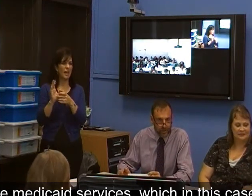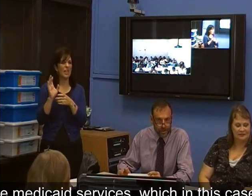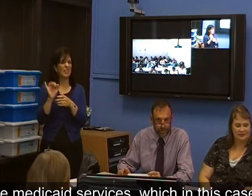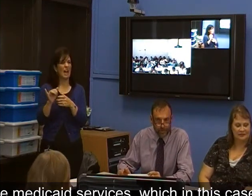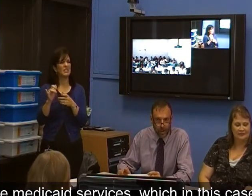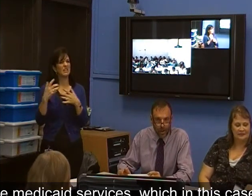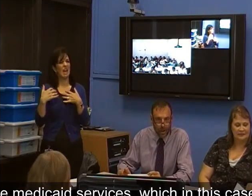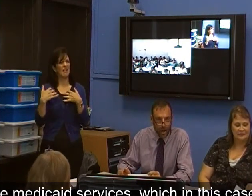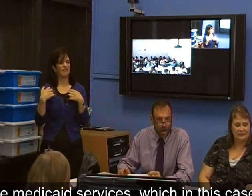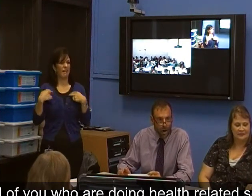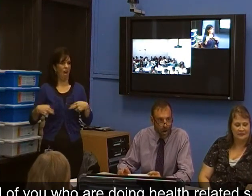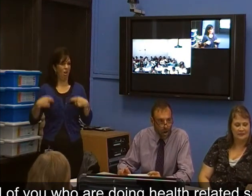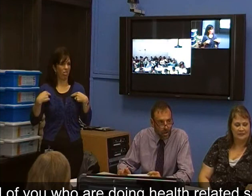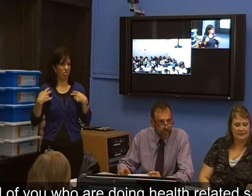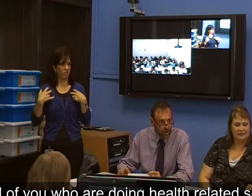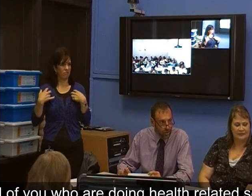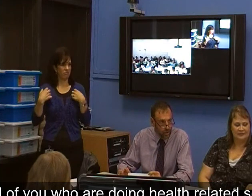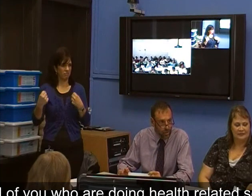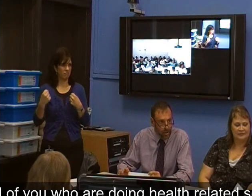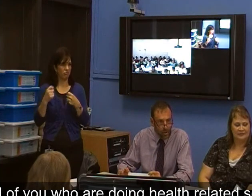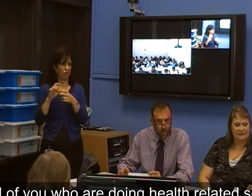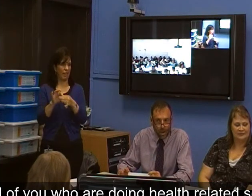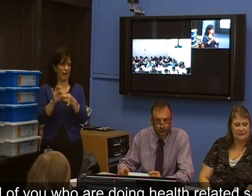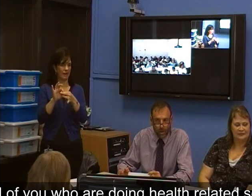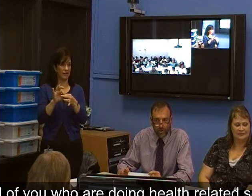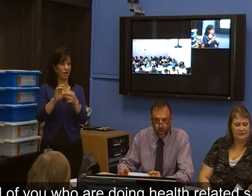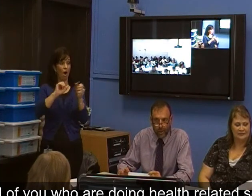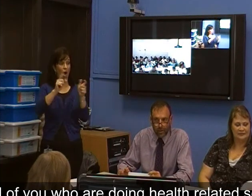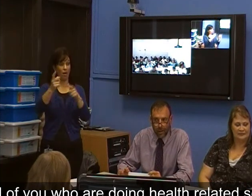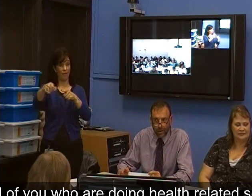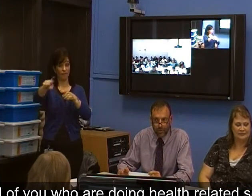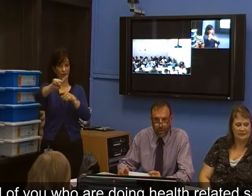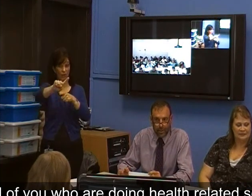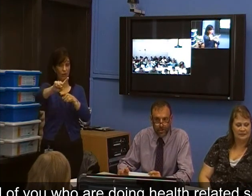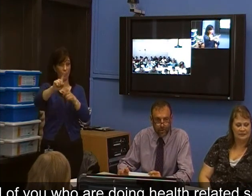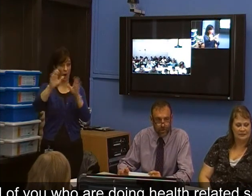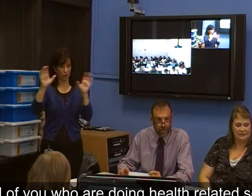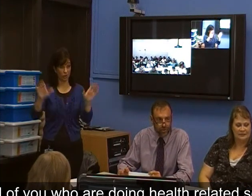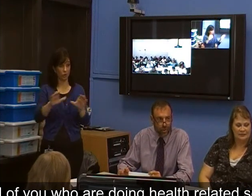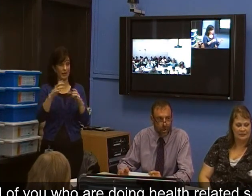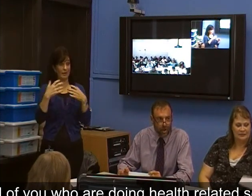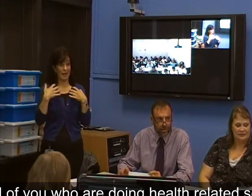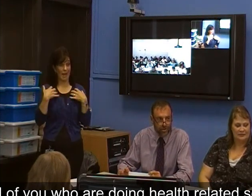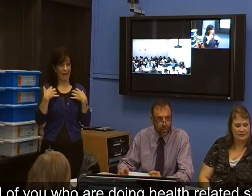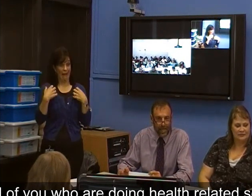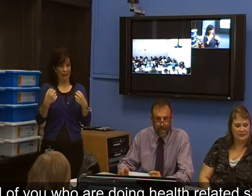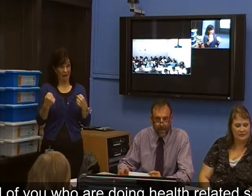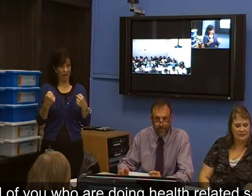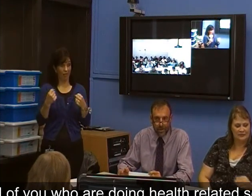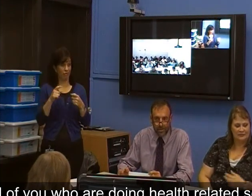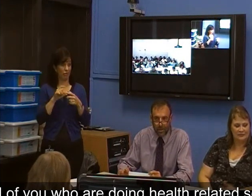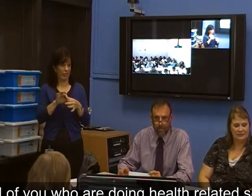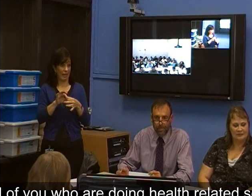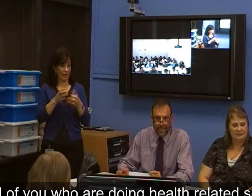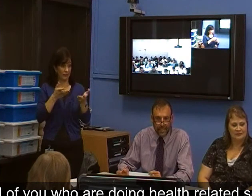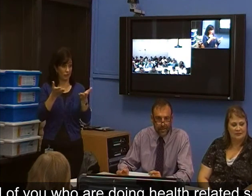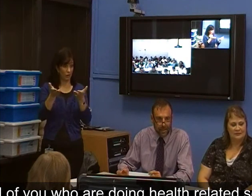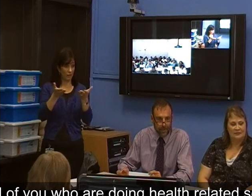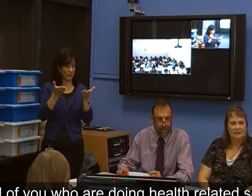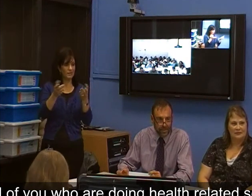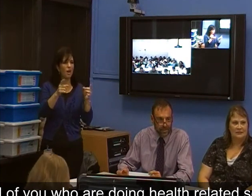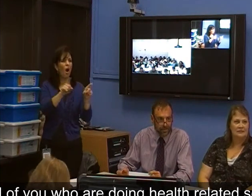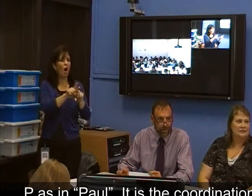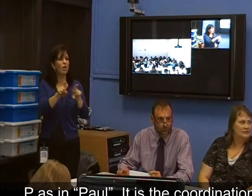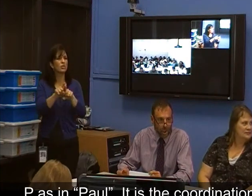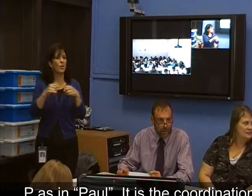service. All of you who are doing health-related services will also have some P time. P